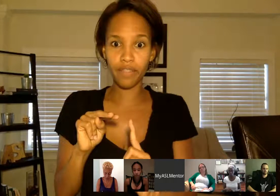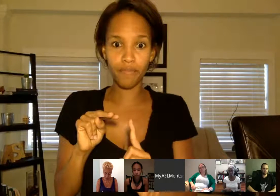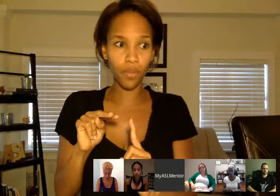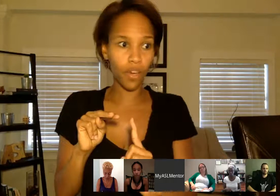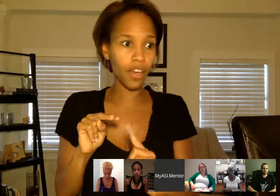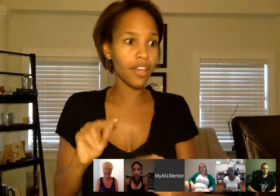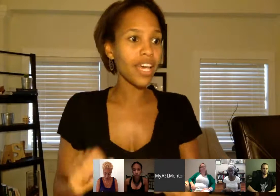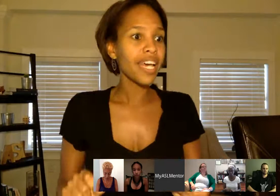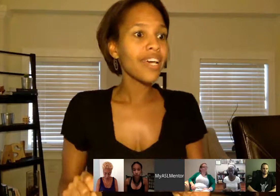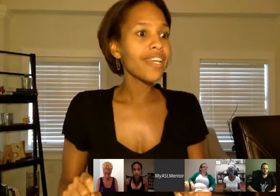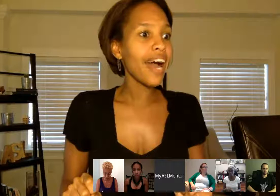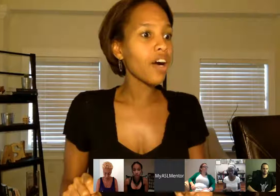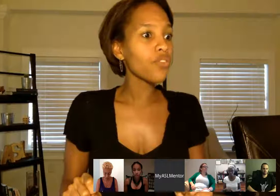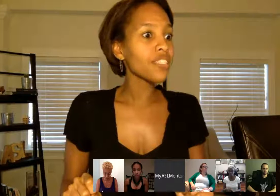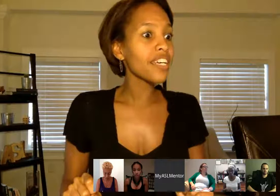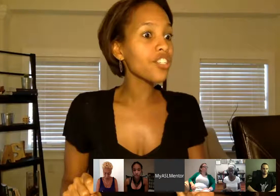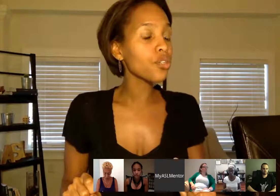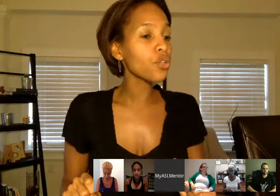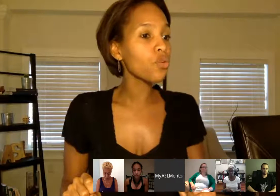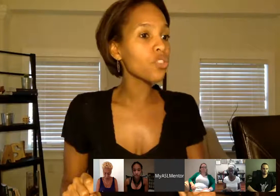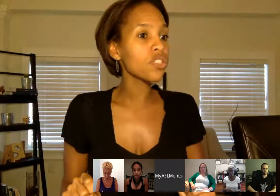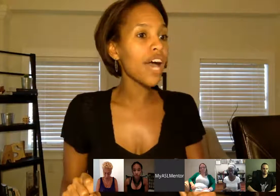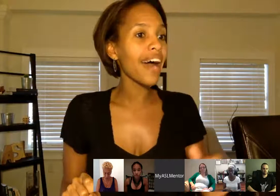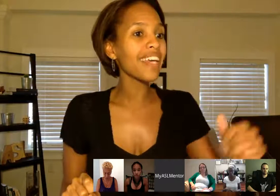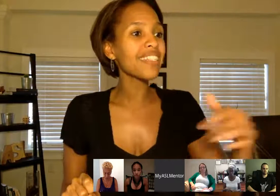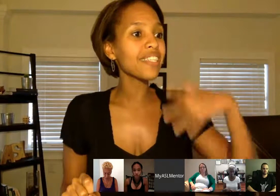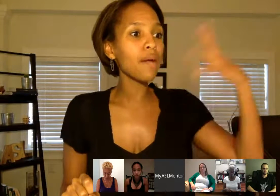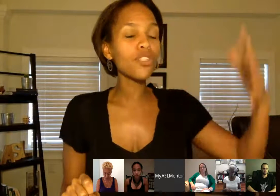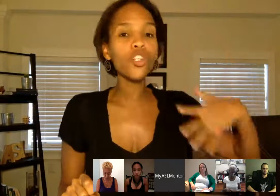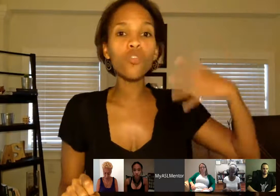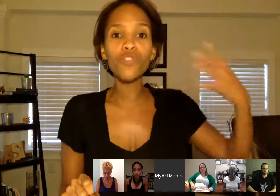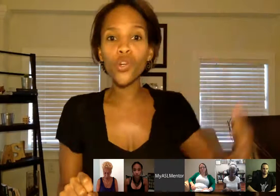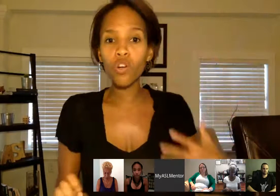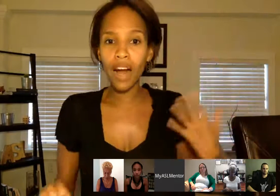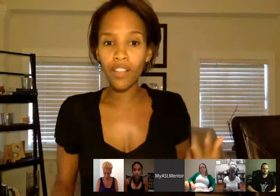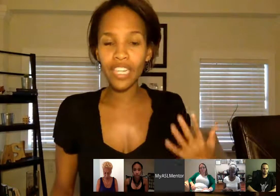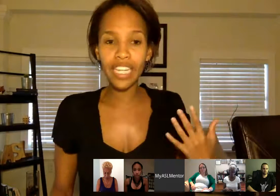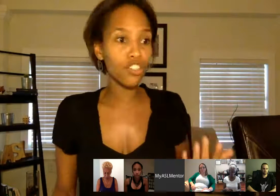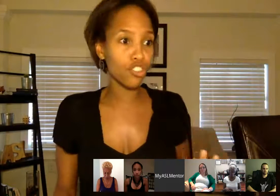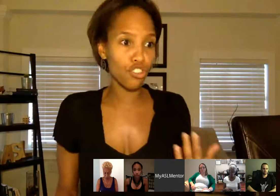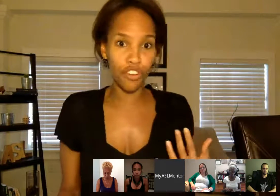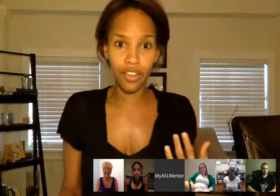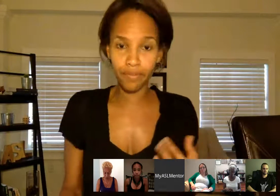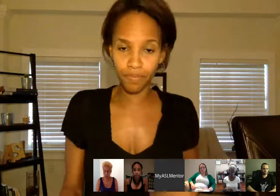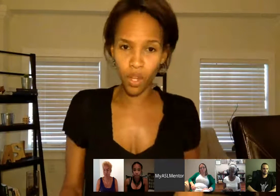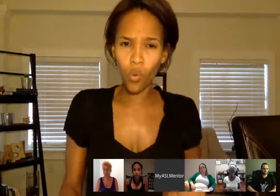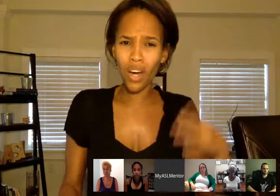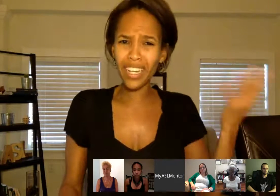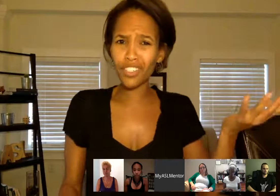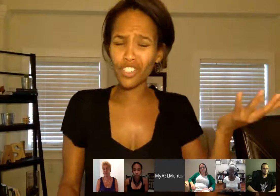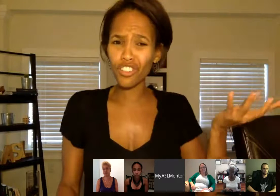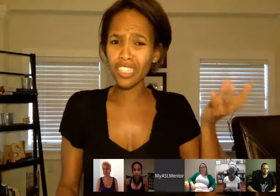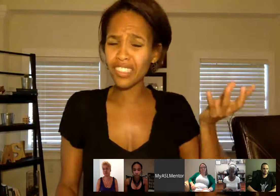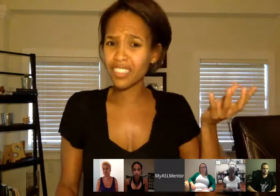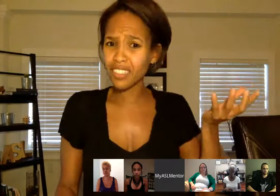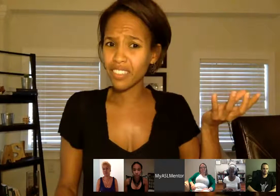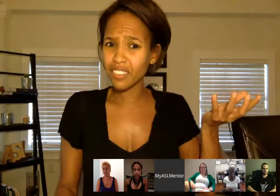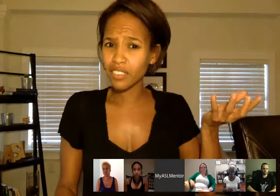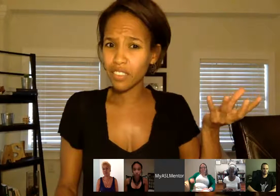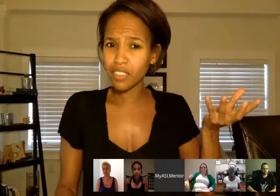said, okay? Now, the teacher had a skeptical view about the industry. What